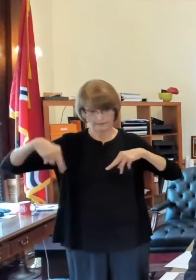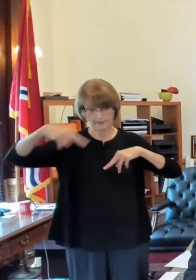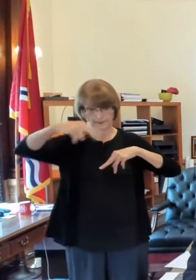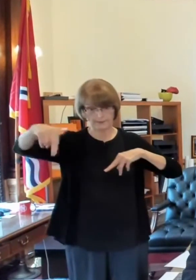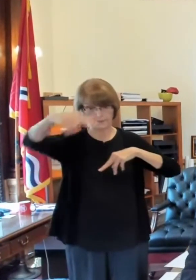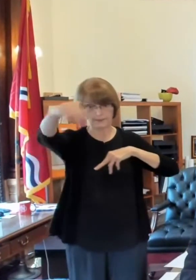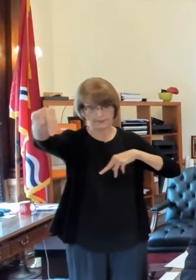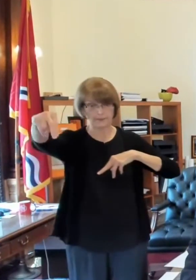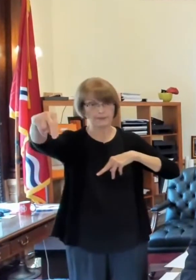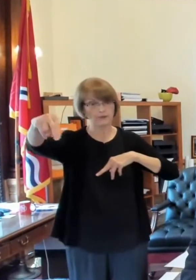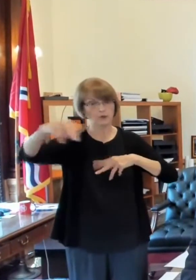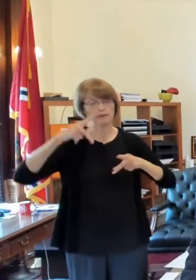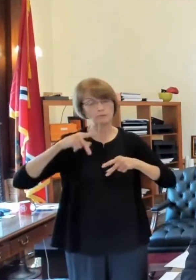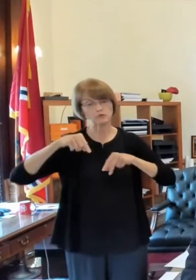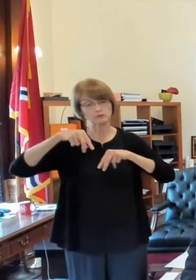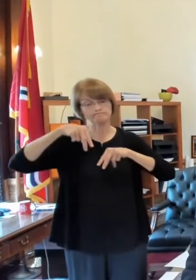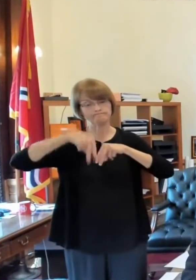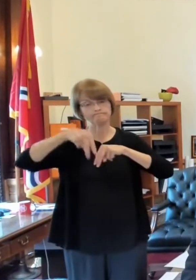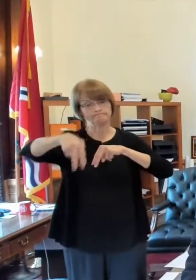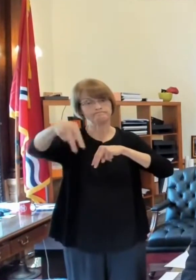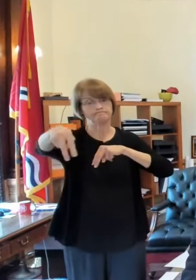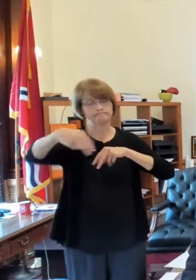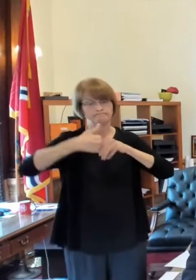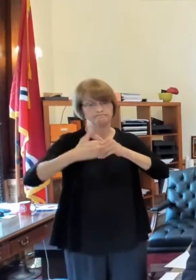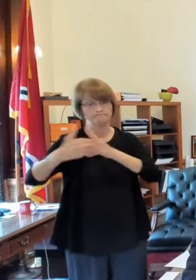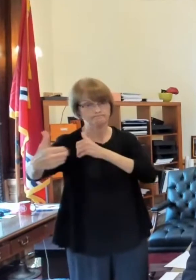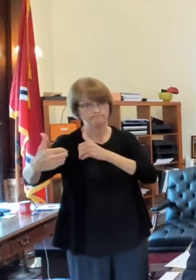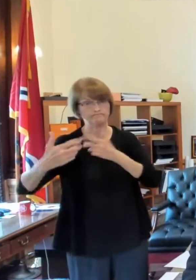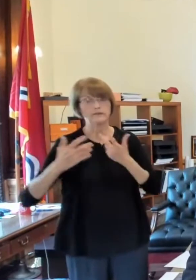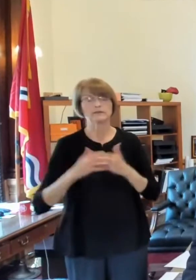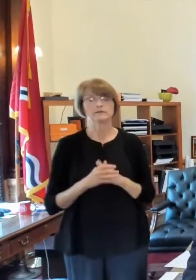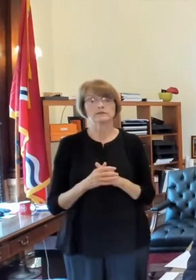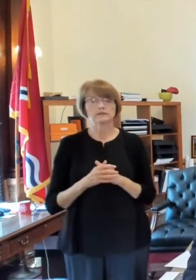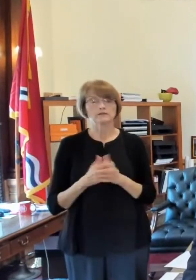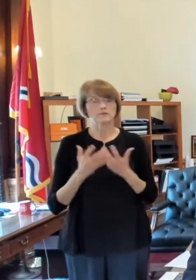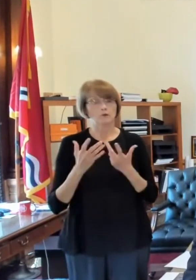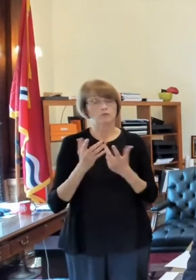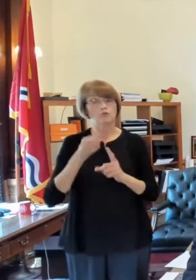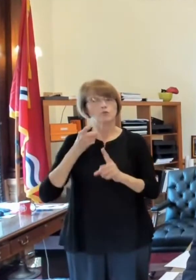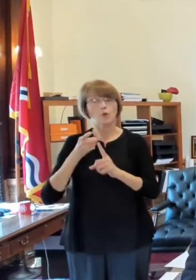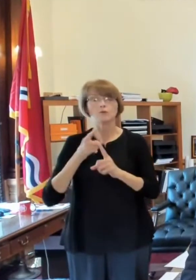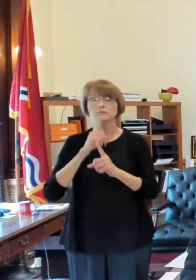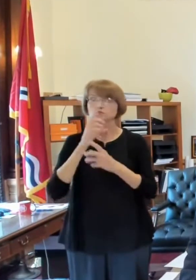distancing. And so we put measures in place to try to ensure it's as safe as possible.